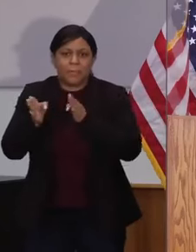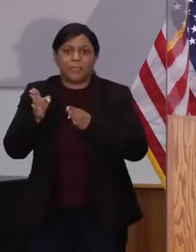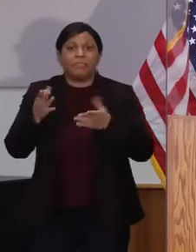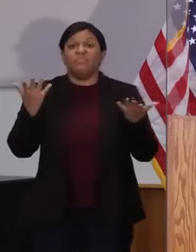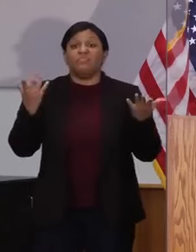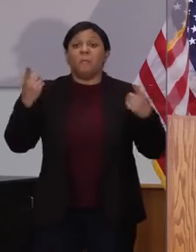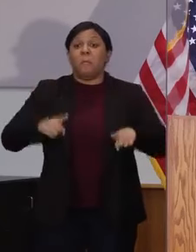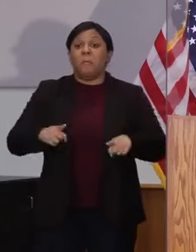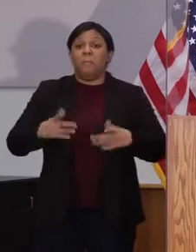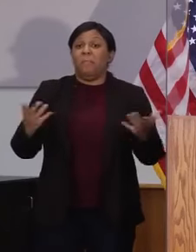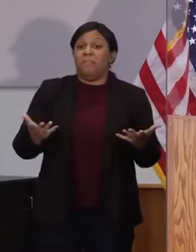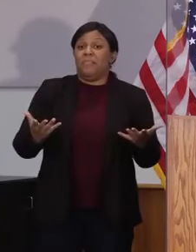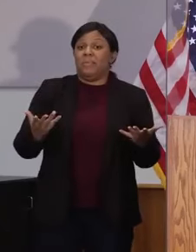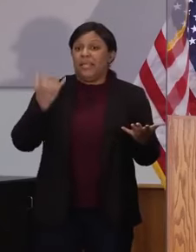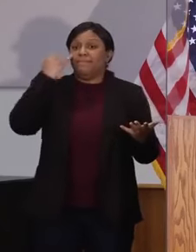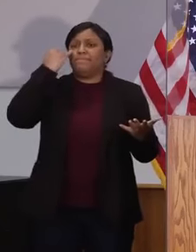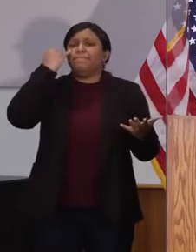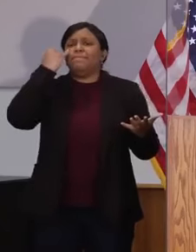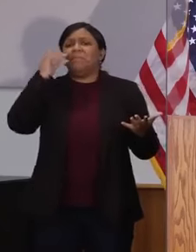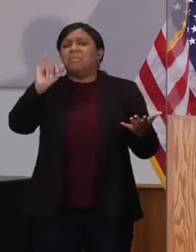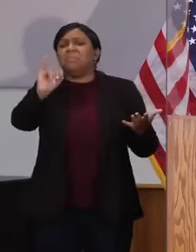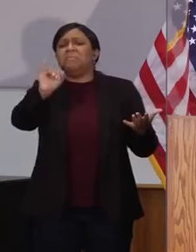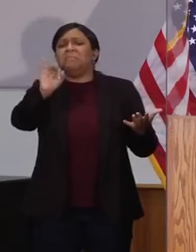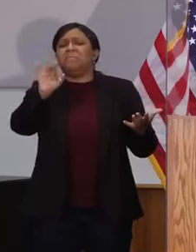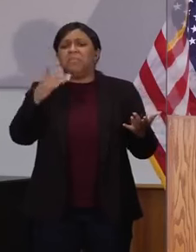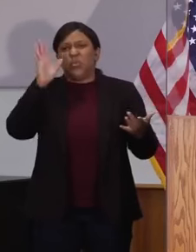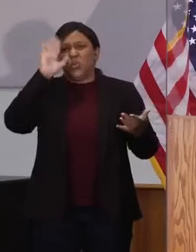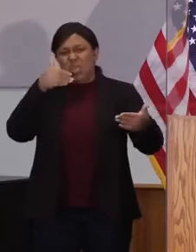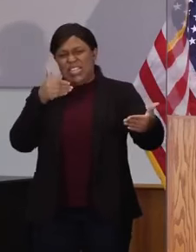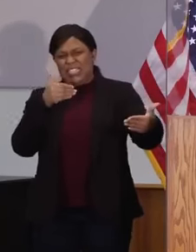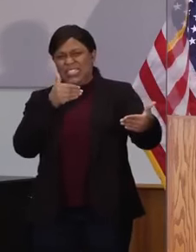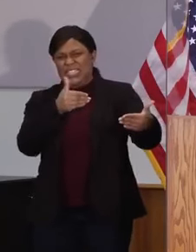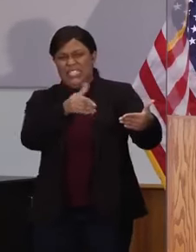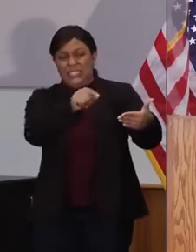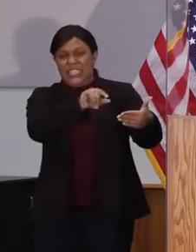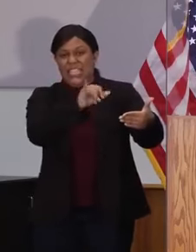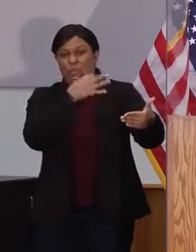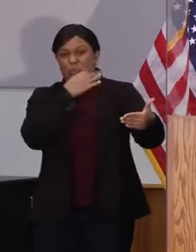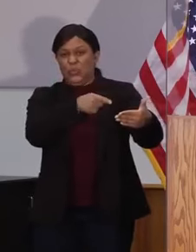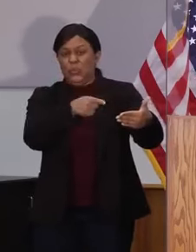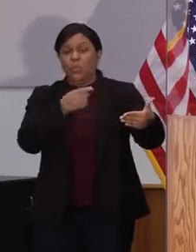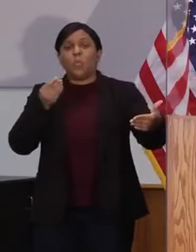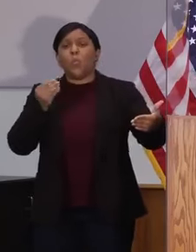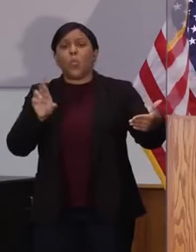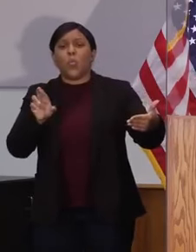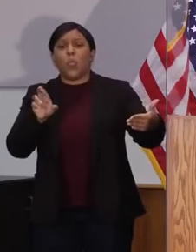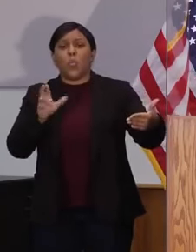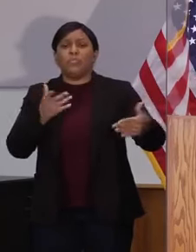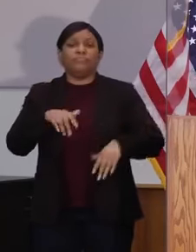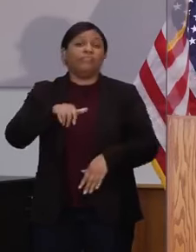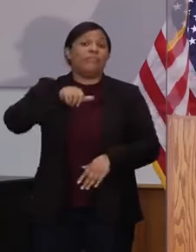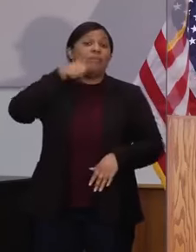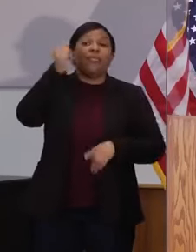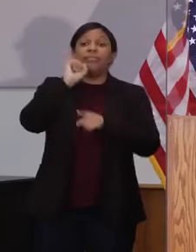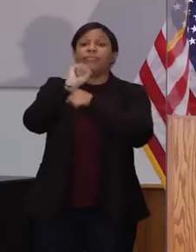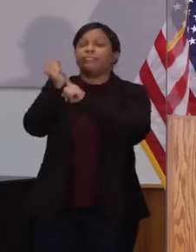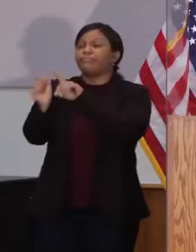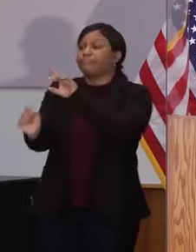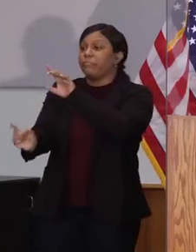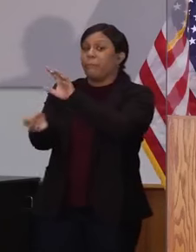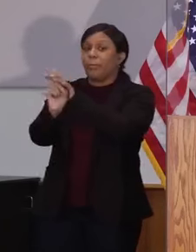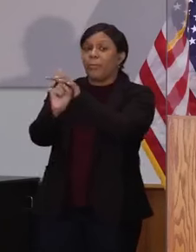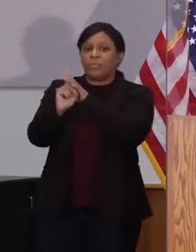be a date certain that we know when a trial starts or a verdict comes in, or a situation as it arises in the moment,